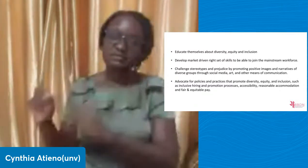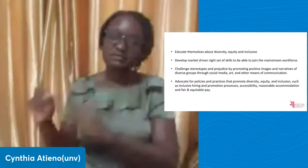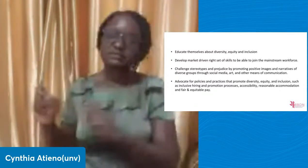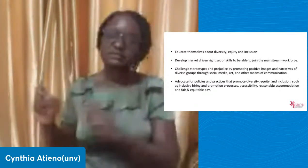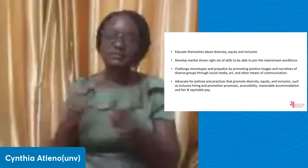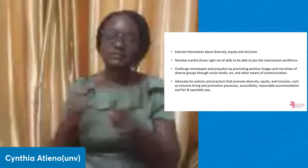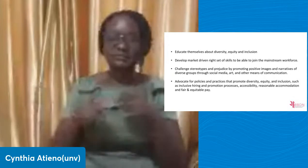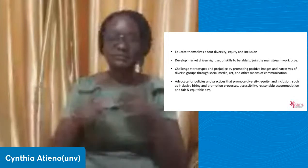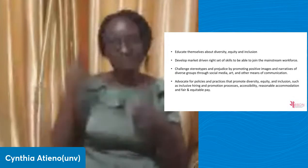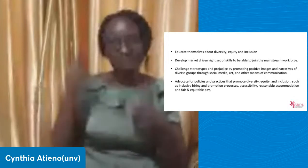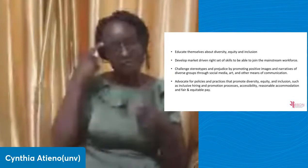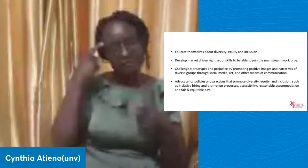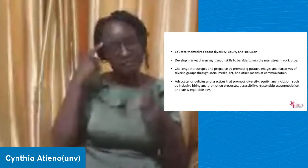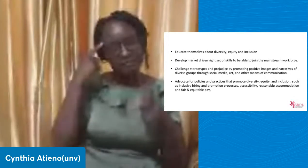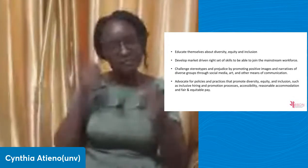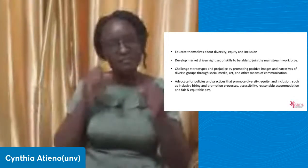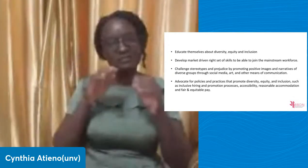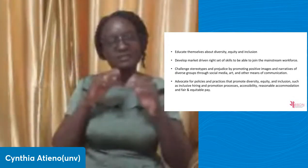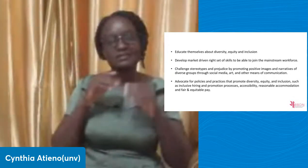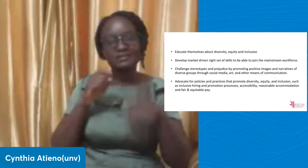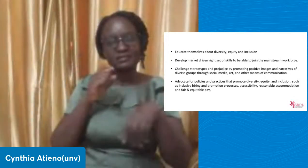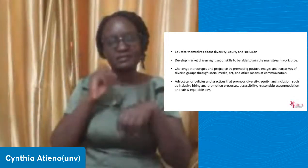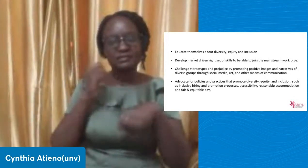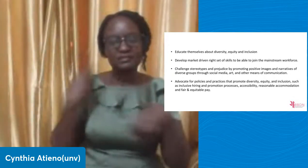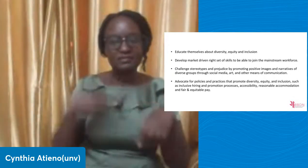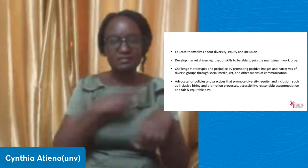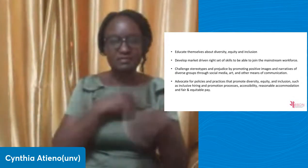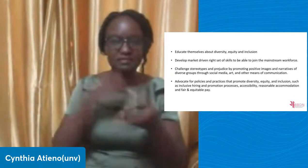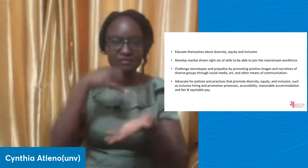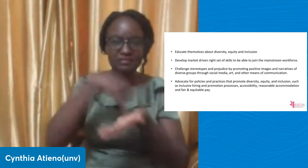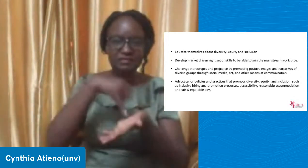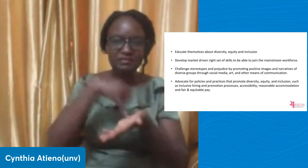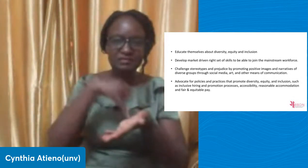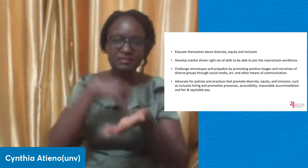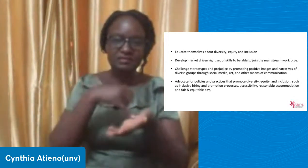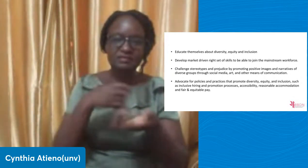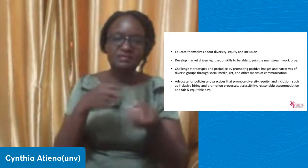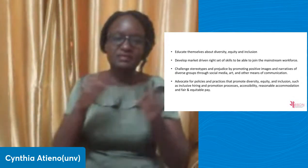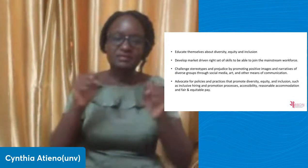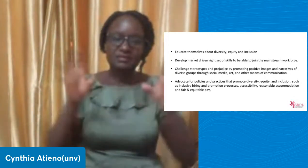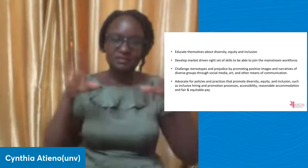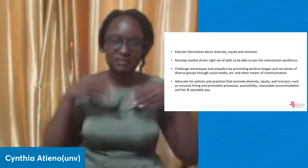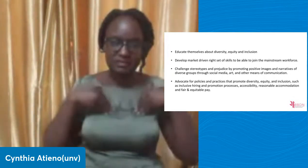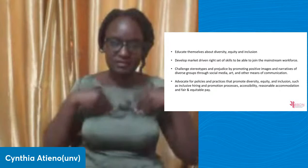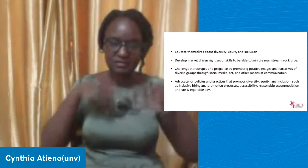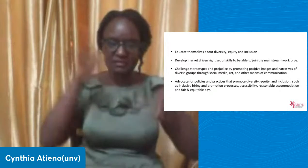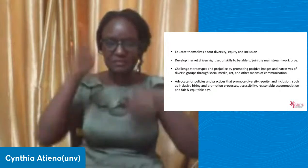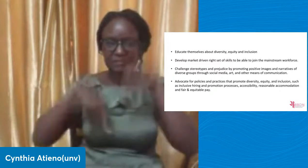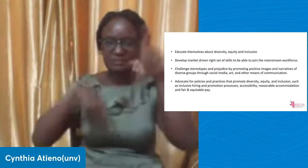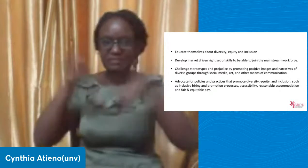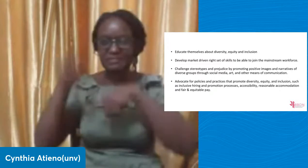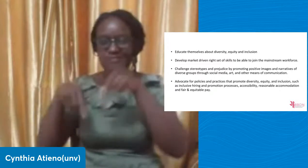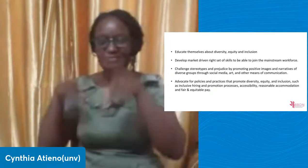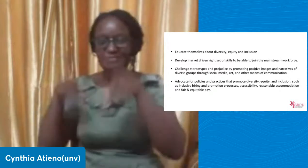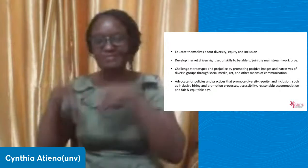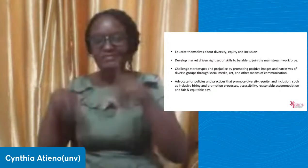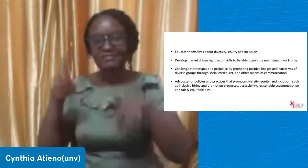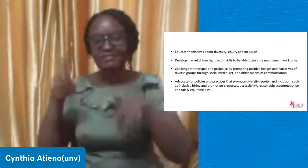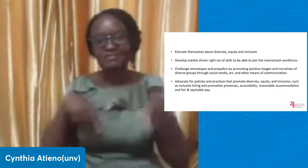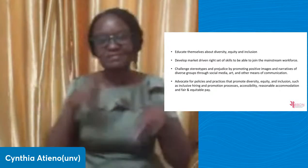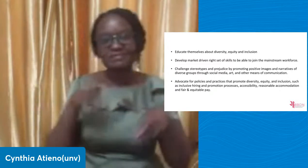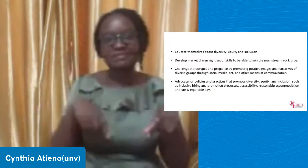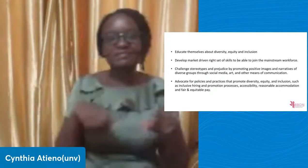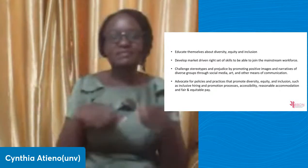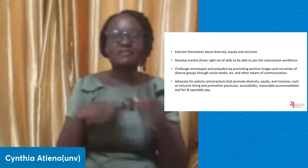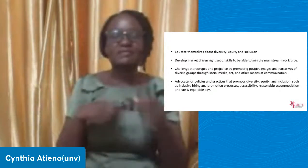inclusive society, to become a society that accepts diversity and also accepts people with disabilities in the work stream. We have to all